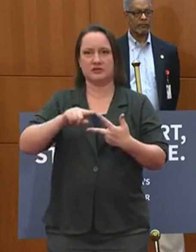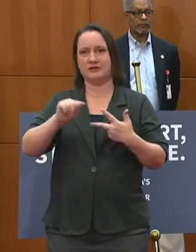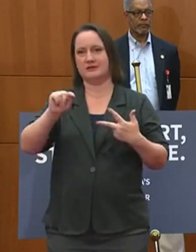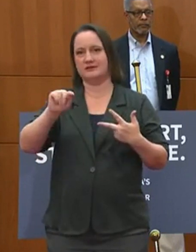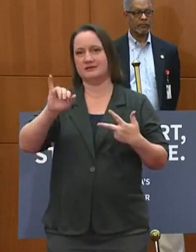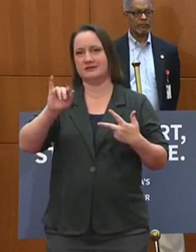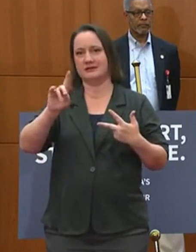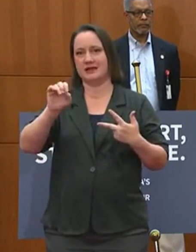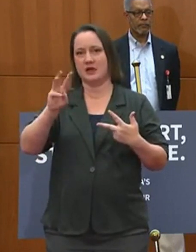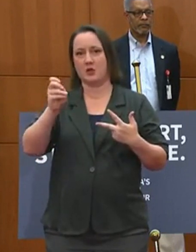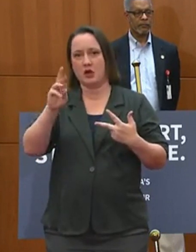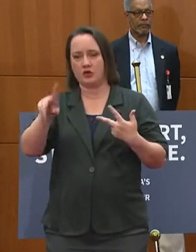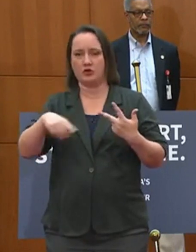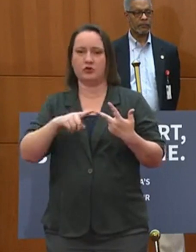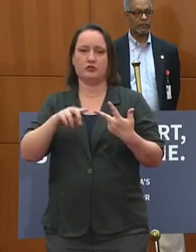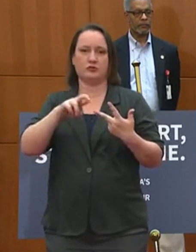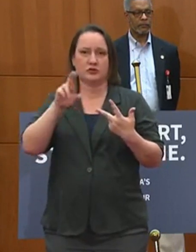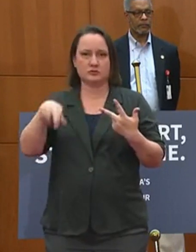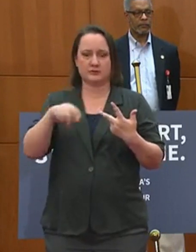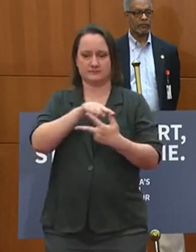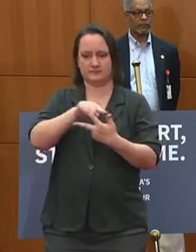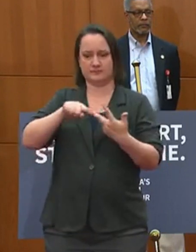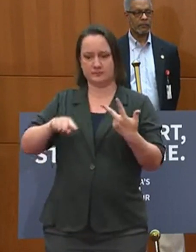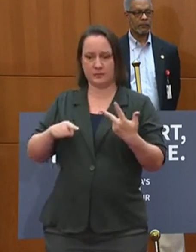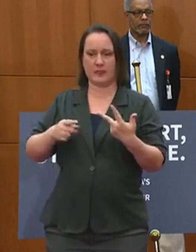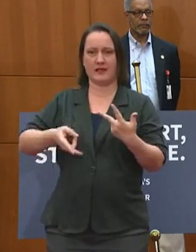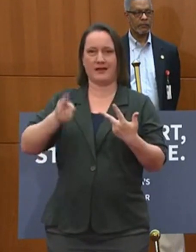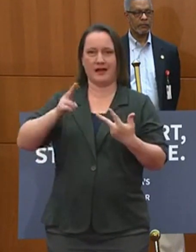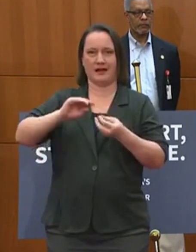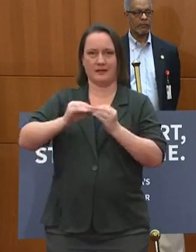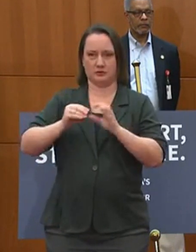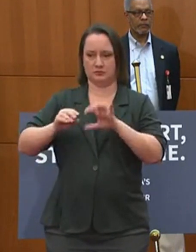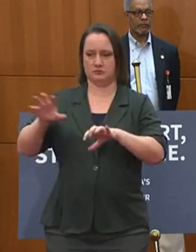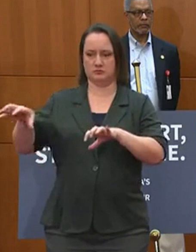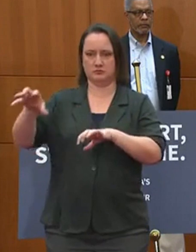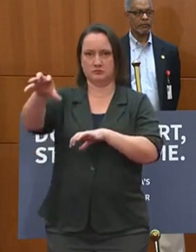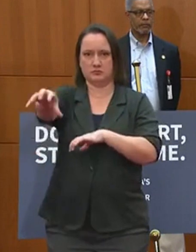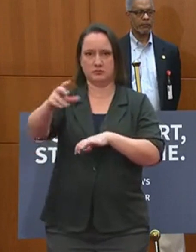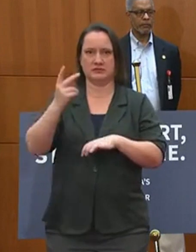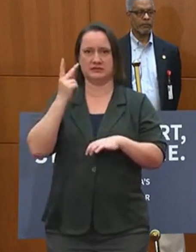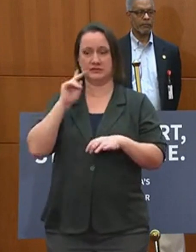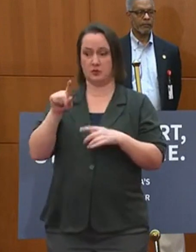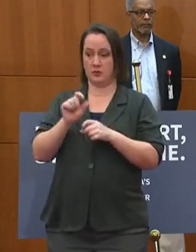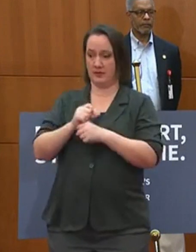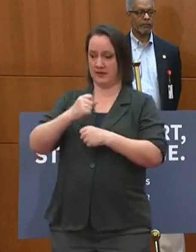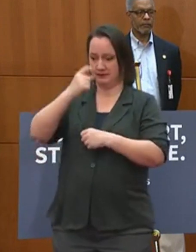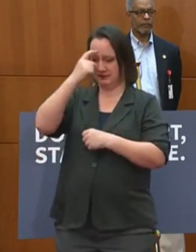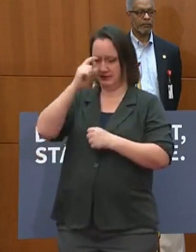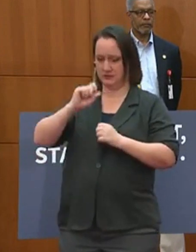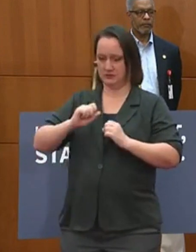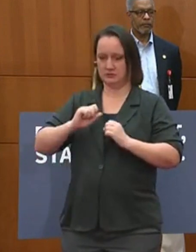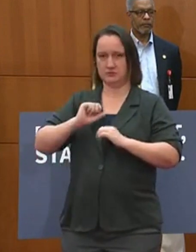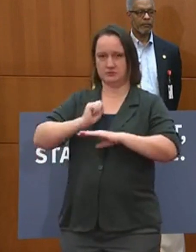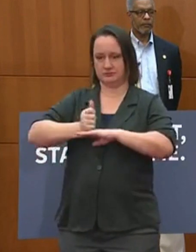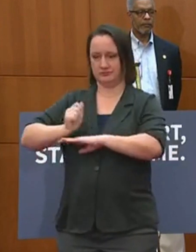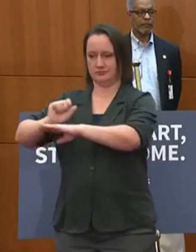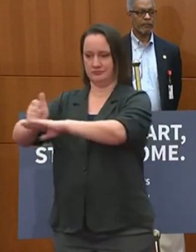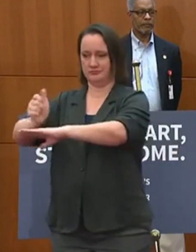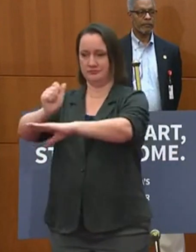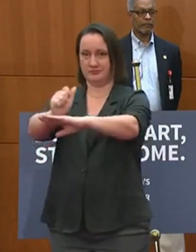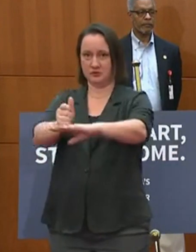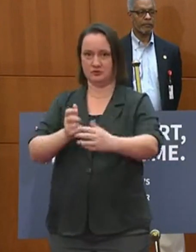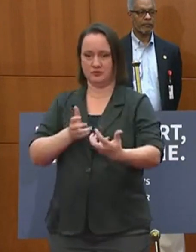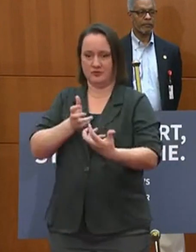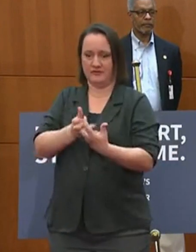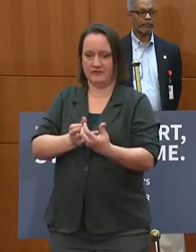their population centers, to see where those sites make sense to fit with the surge capacities of our hospitals